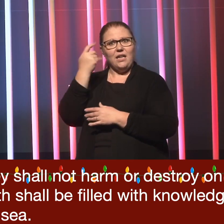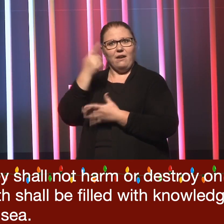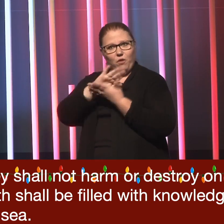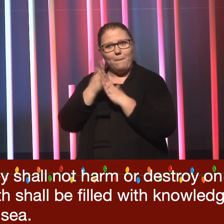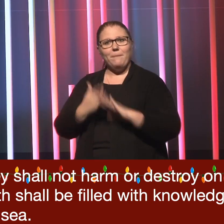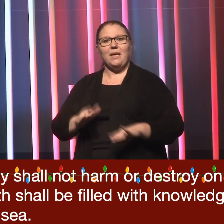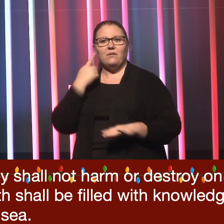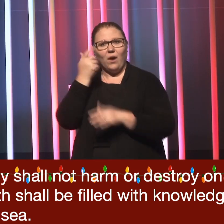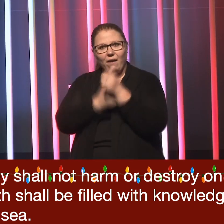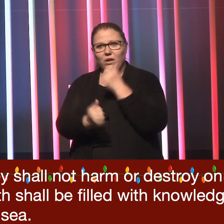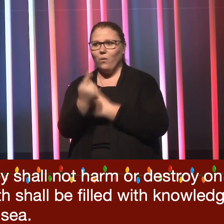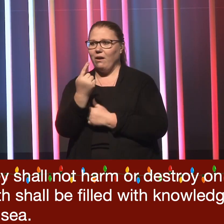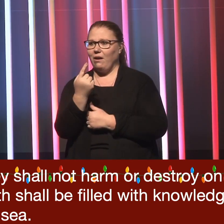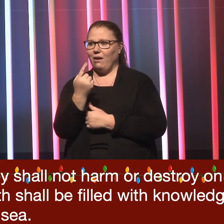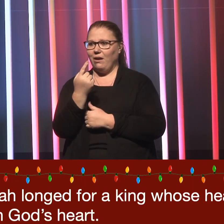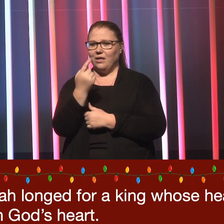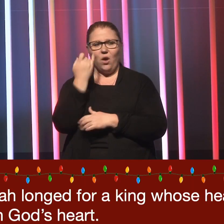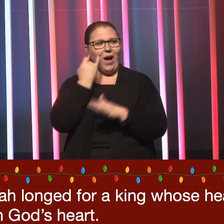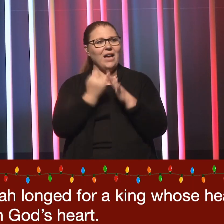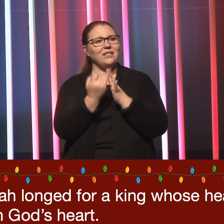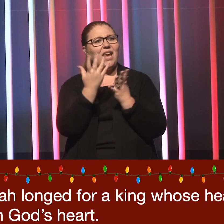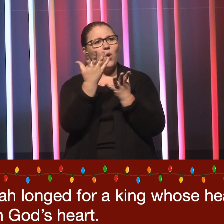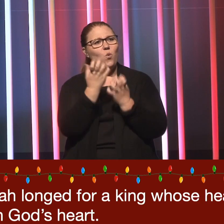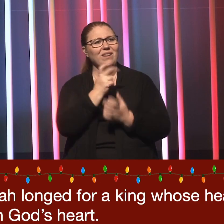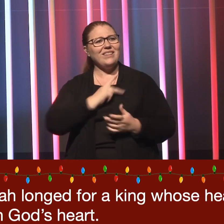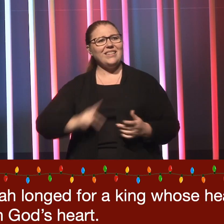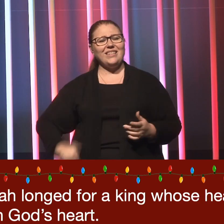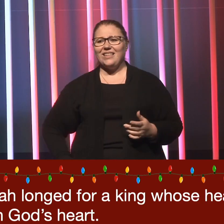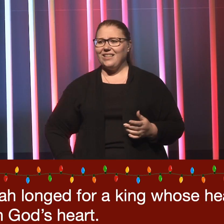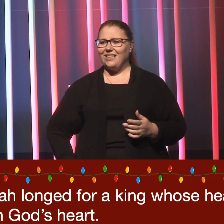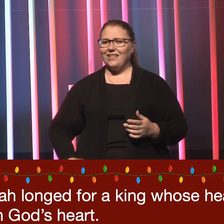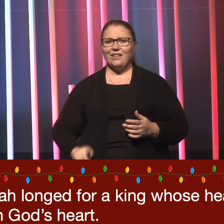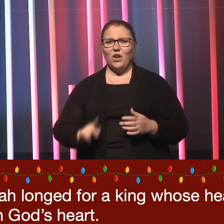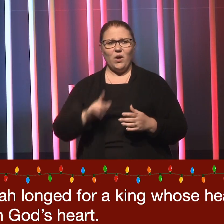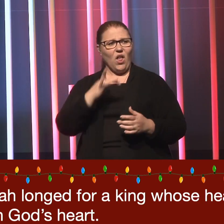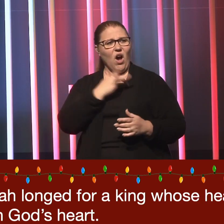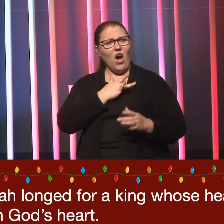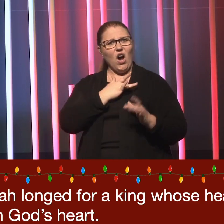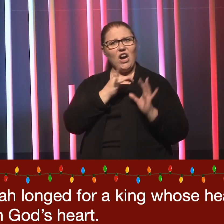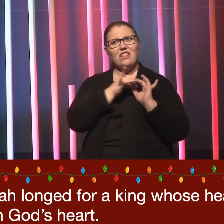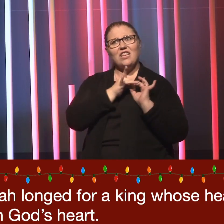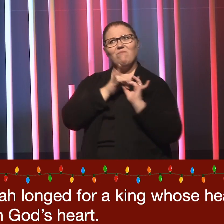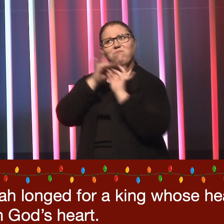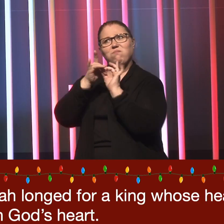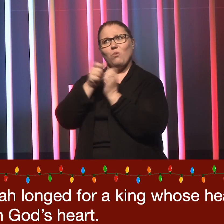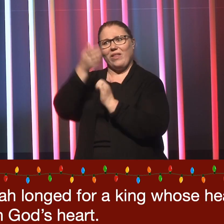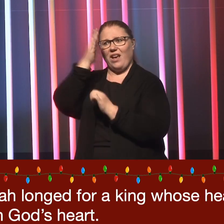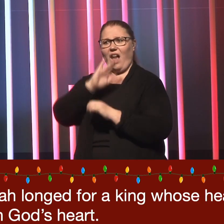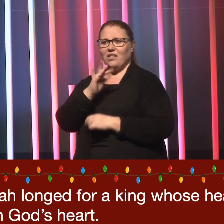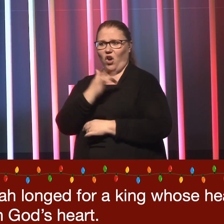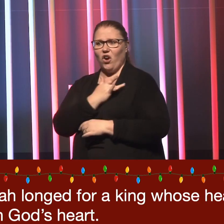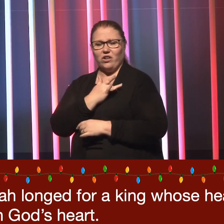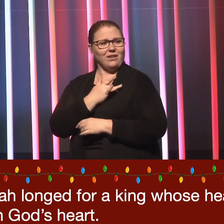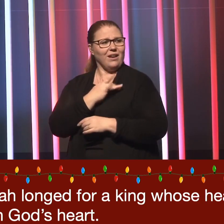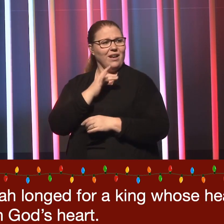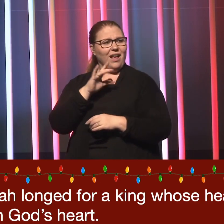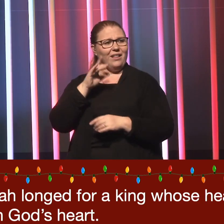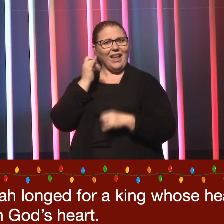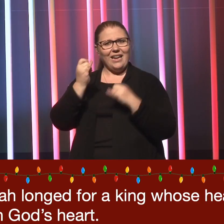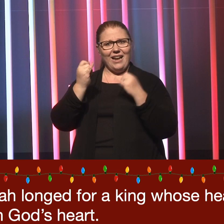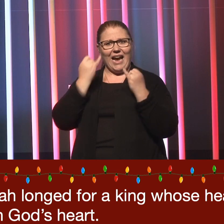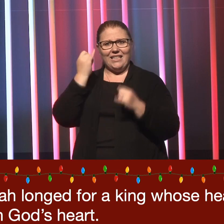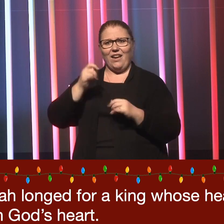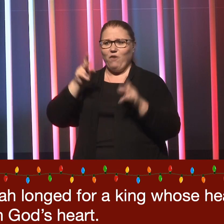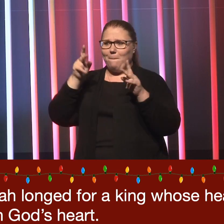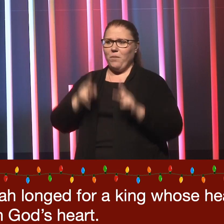for everyone. And so Isaiah longed for a king whose heart perfectly aligned with God's heart, right? This idea of a person after